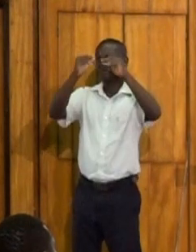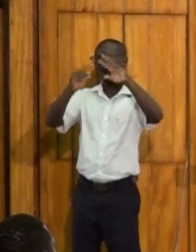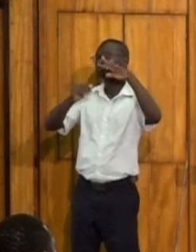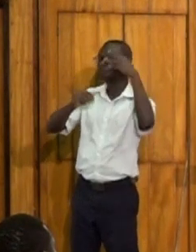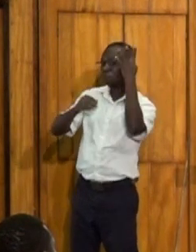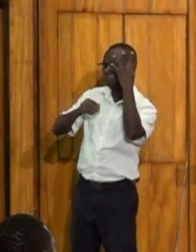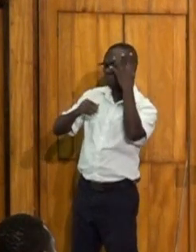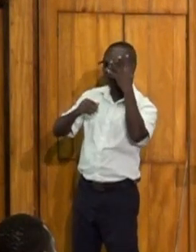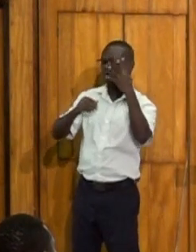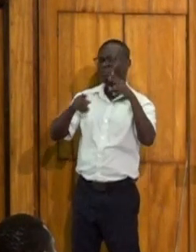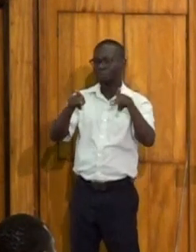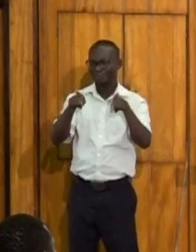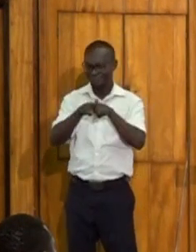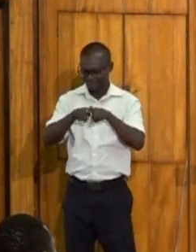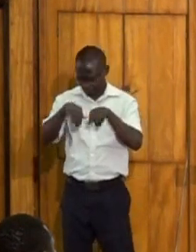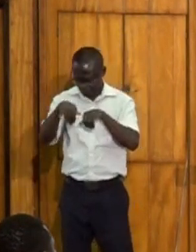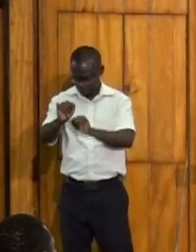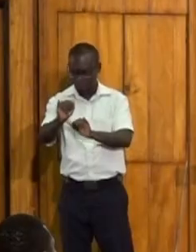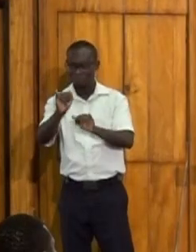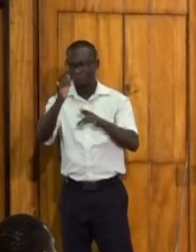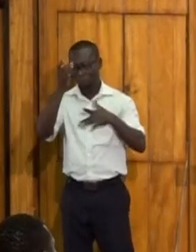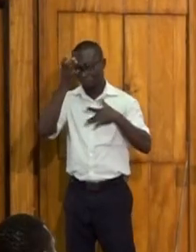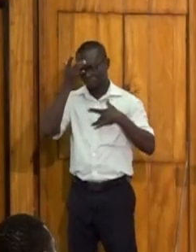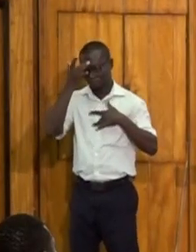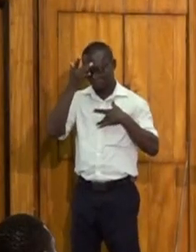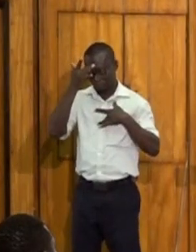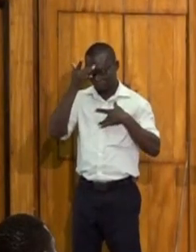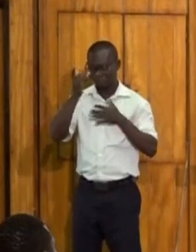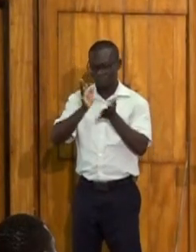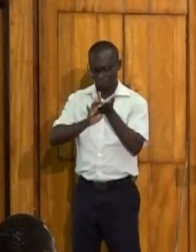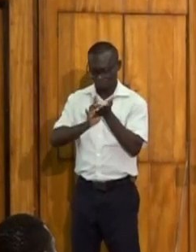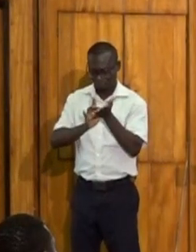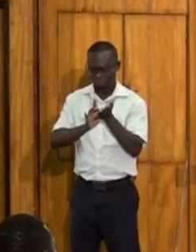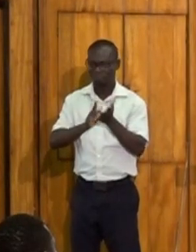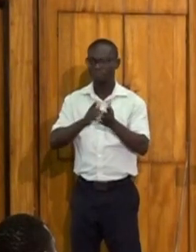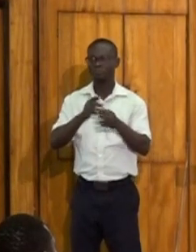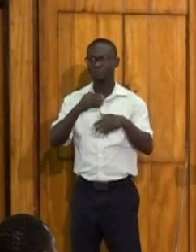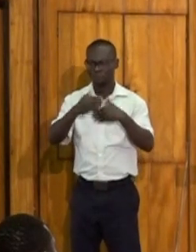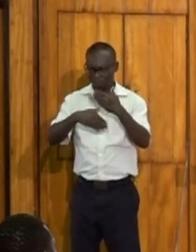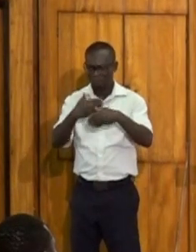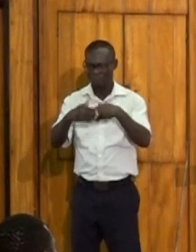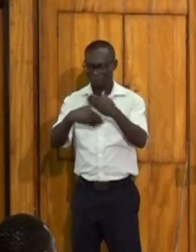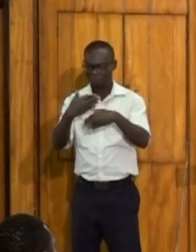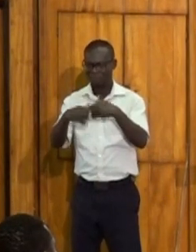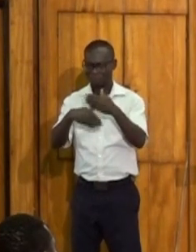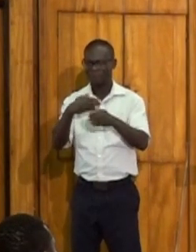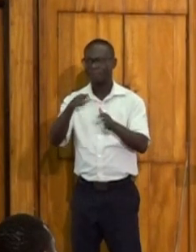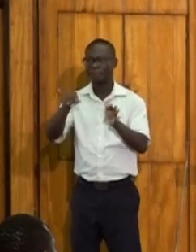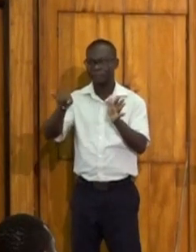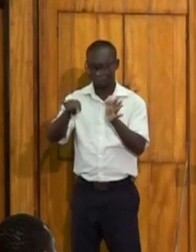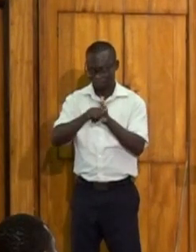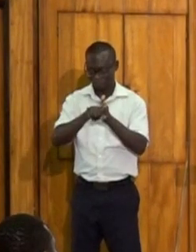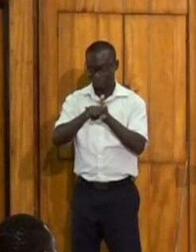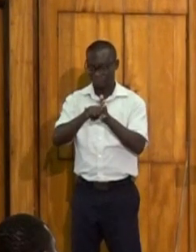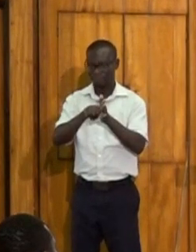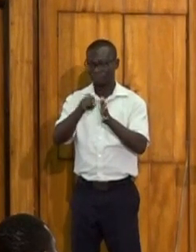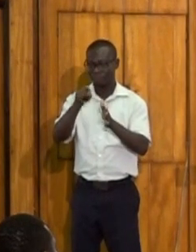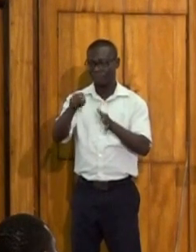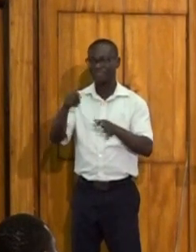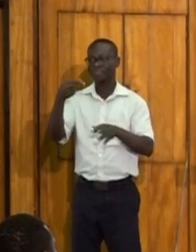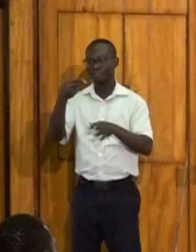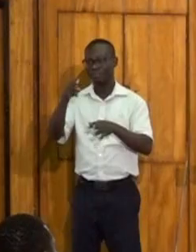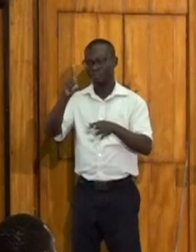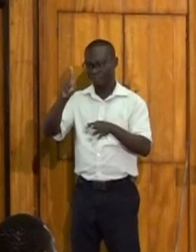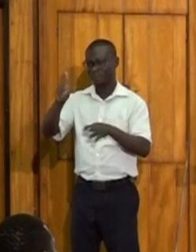are sick, but also if they receive treatment, if they are tested early and they identify that their